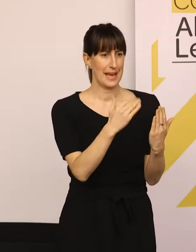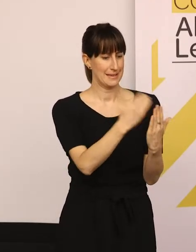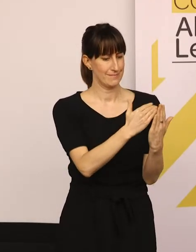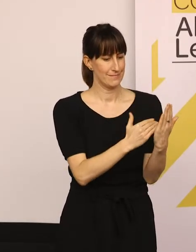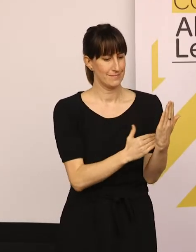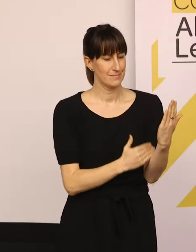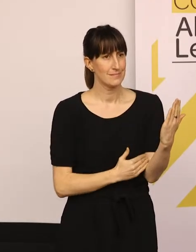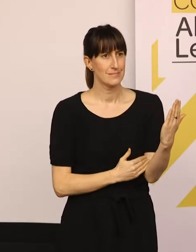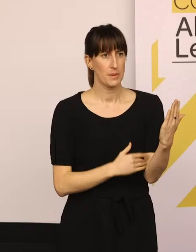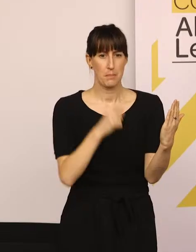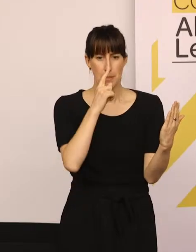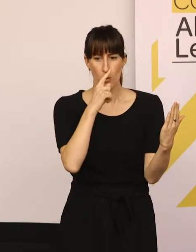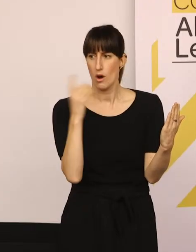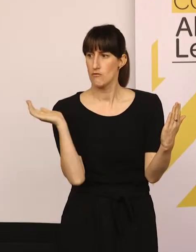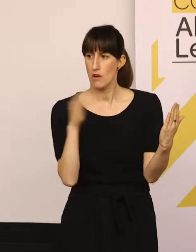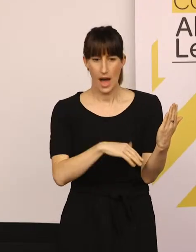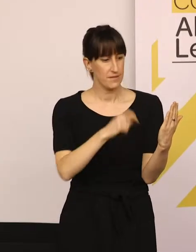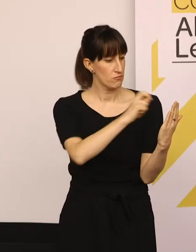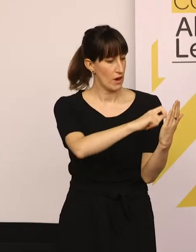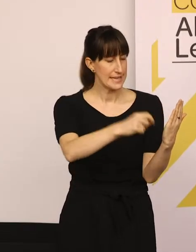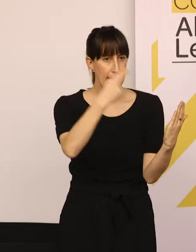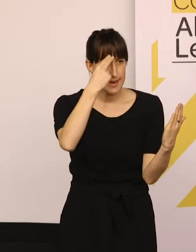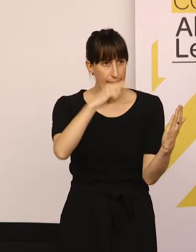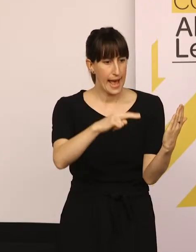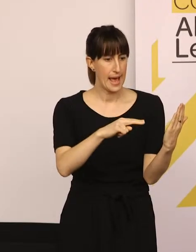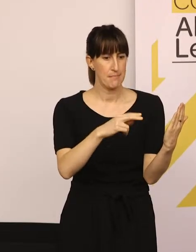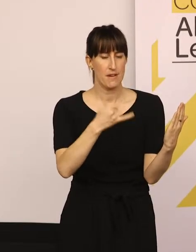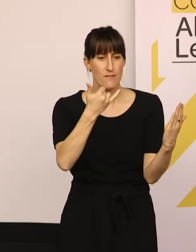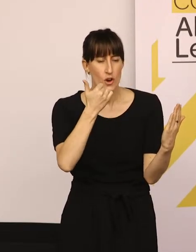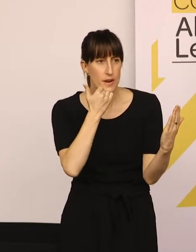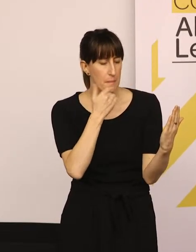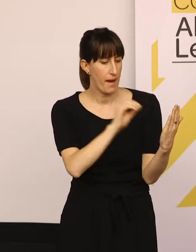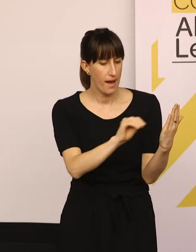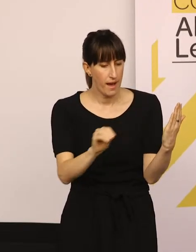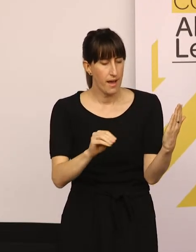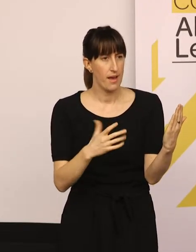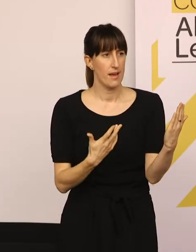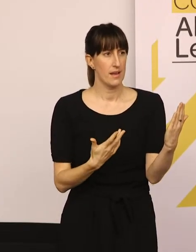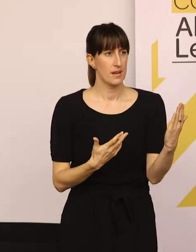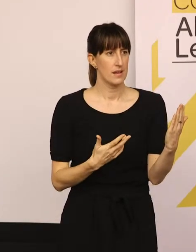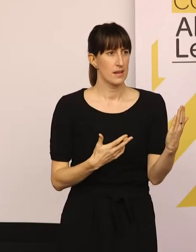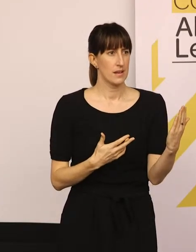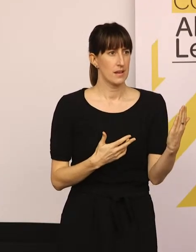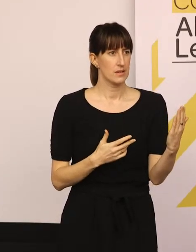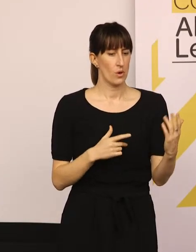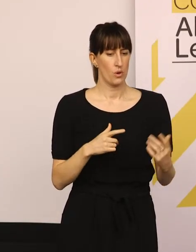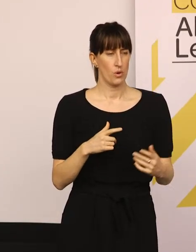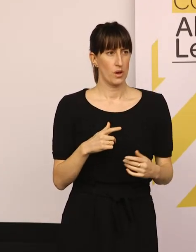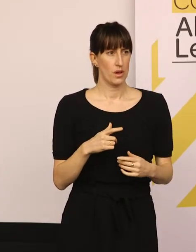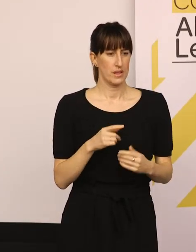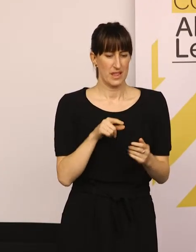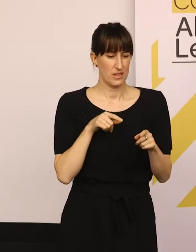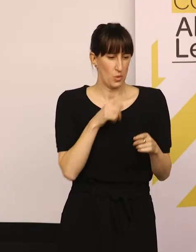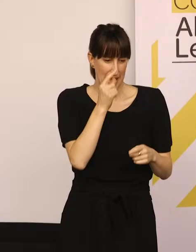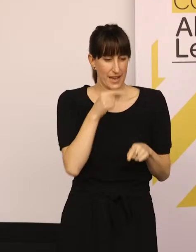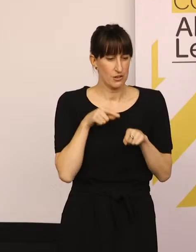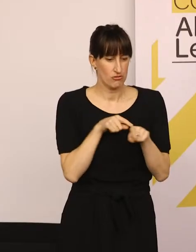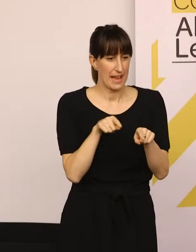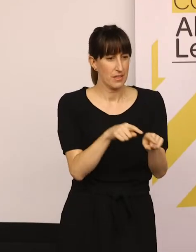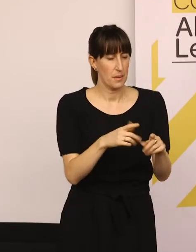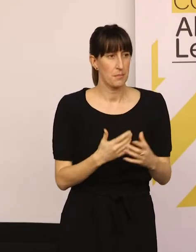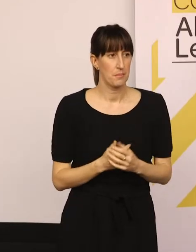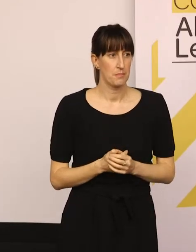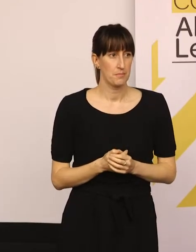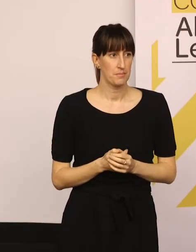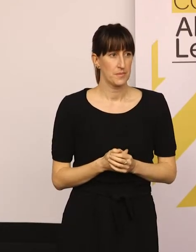are you talking about people will be allowed to attend? Is there a limit to the numbers, less than 10, more than 5, 20? Yep. It's a small group, so